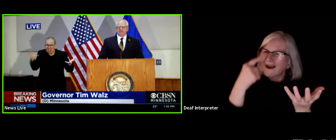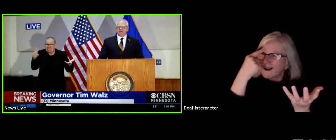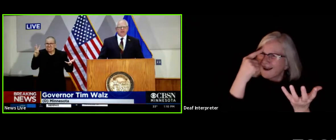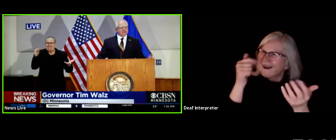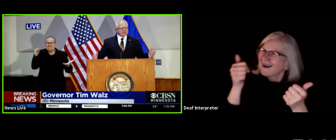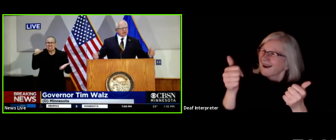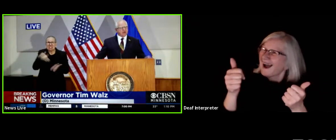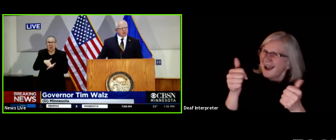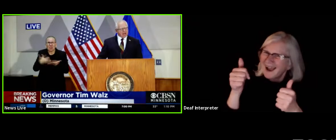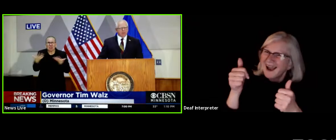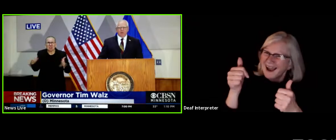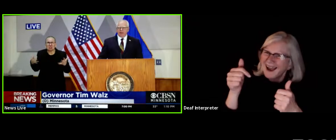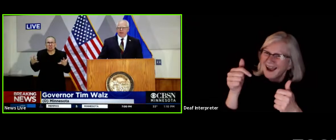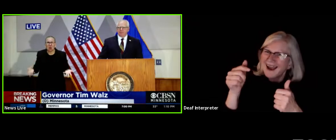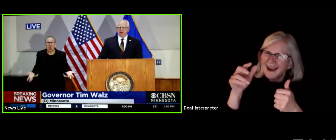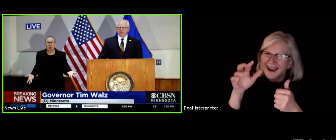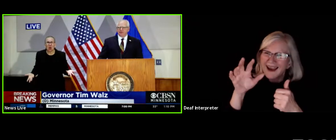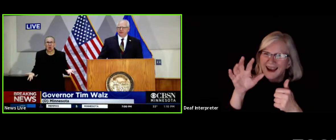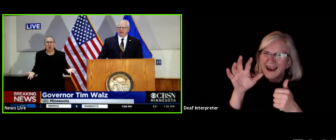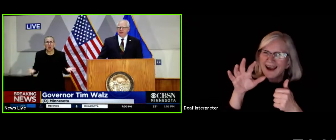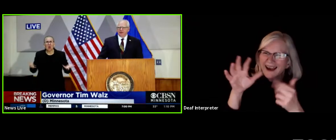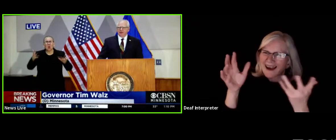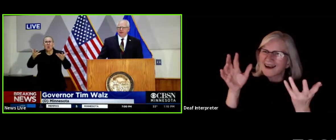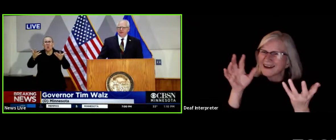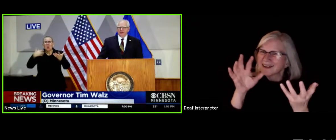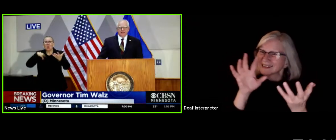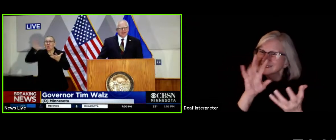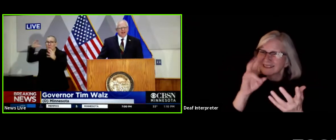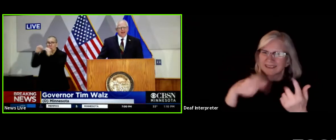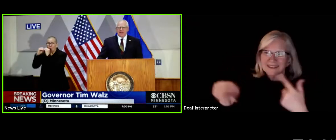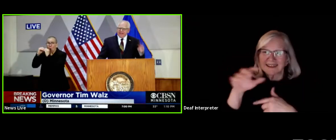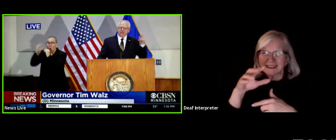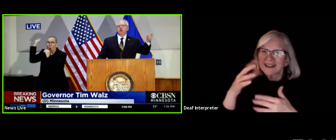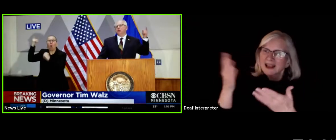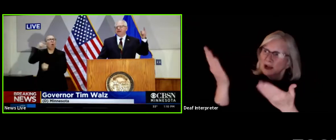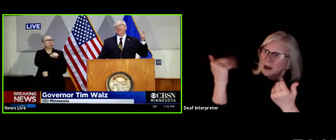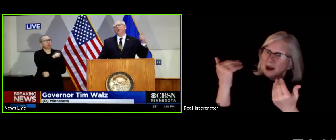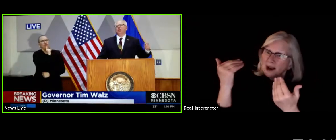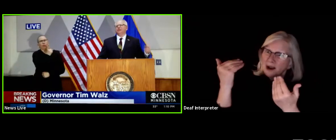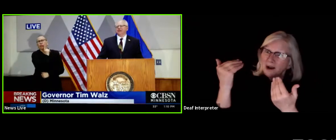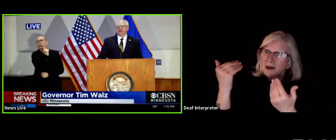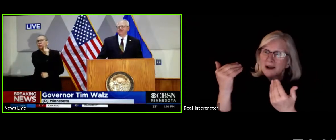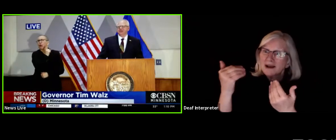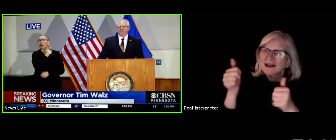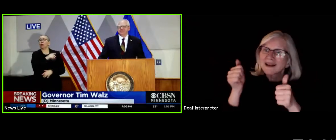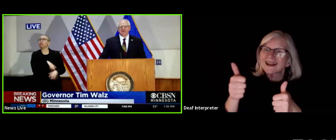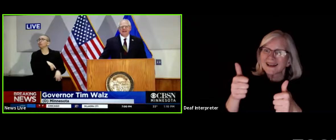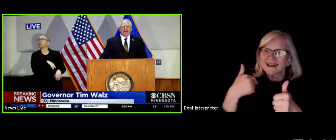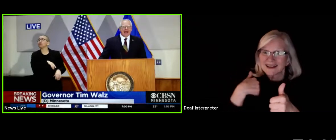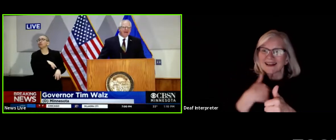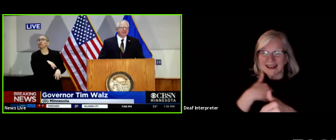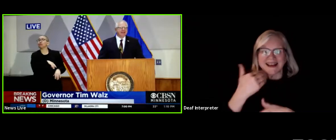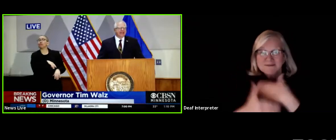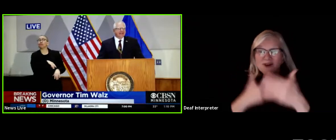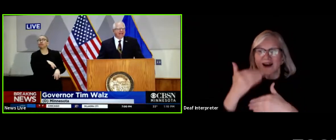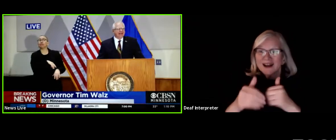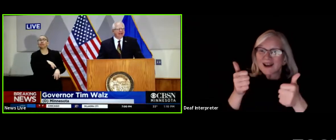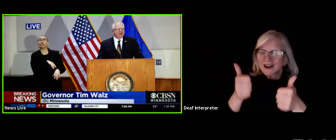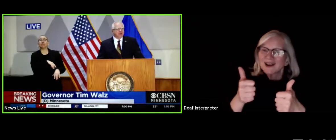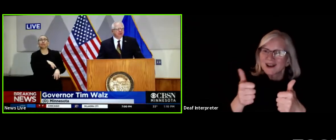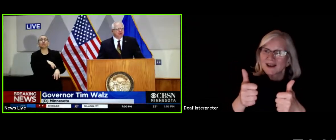that, and they said yes. I said, all right, we're making progress. They knew when they told us they were going to release them, they didn't have